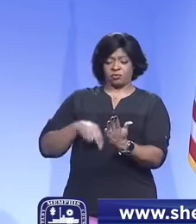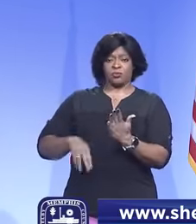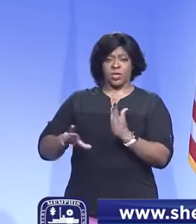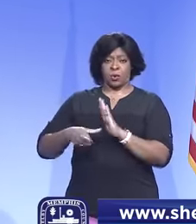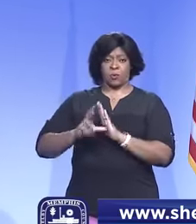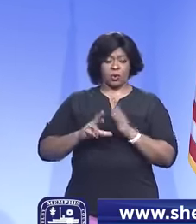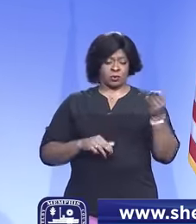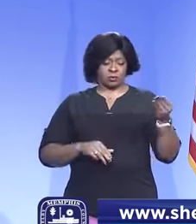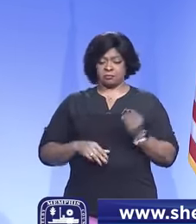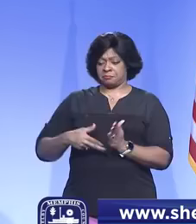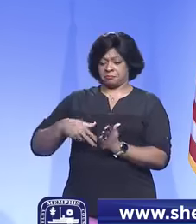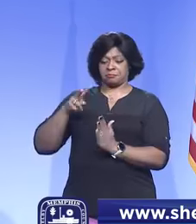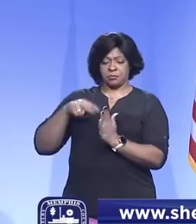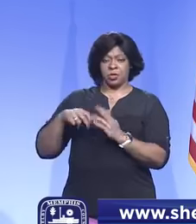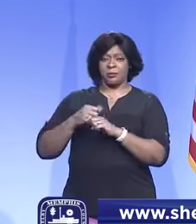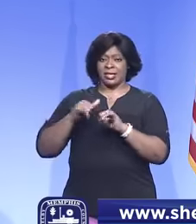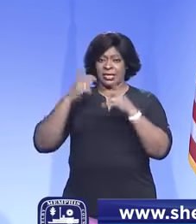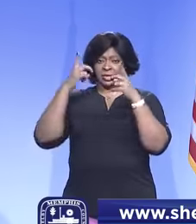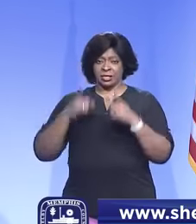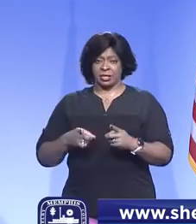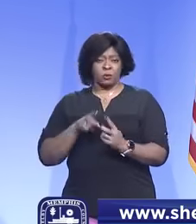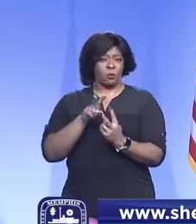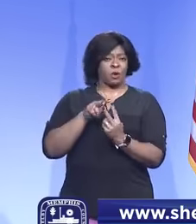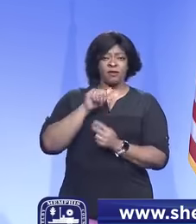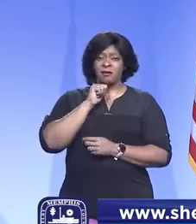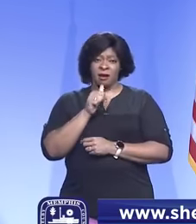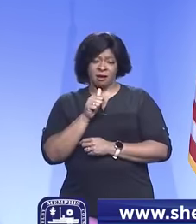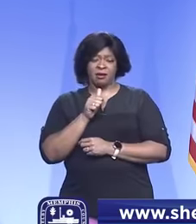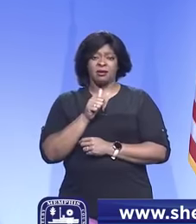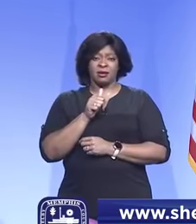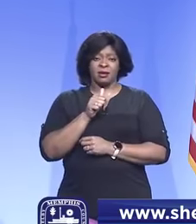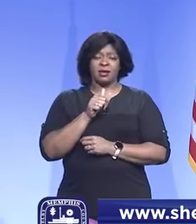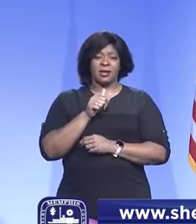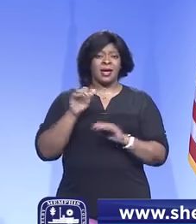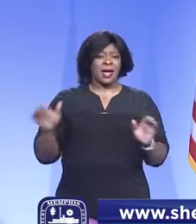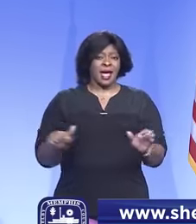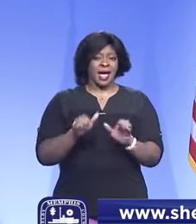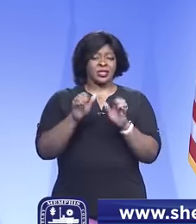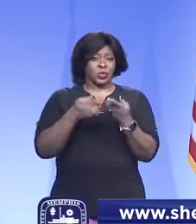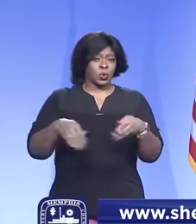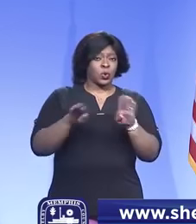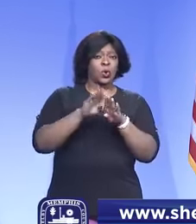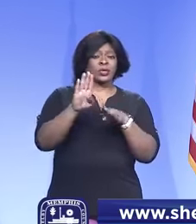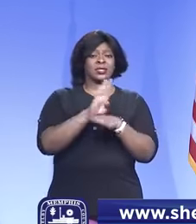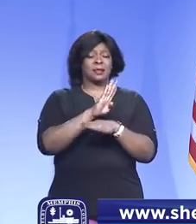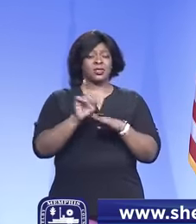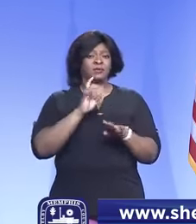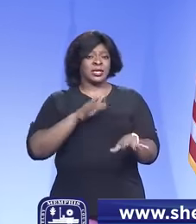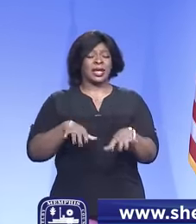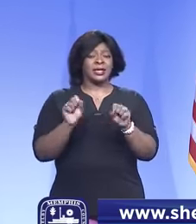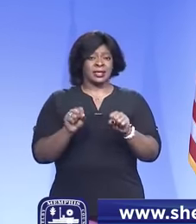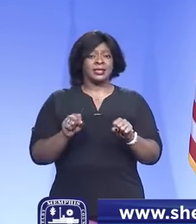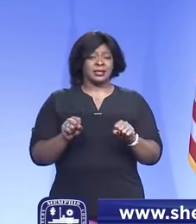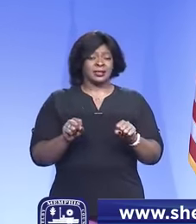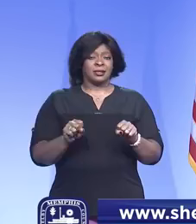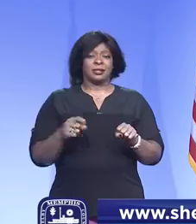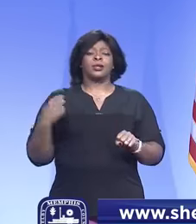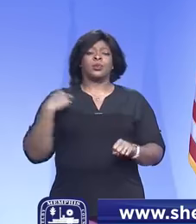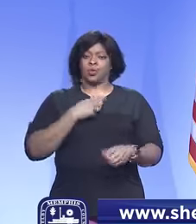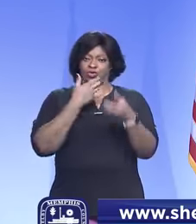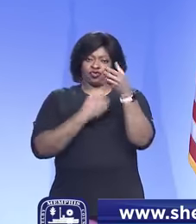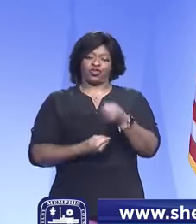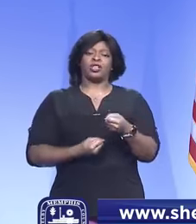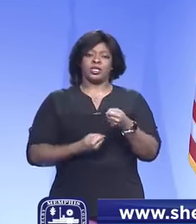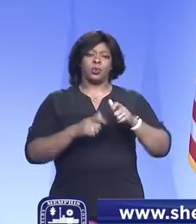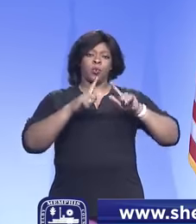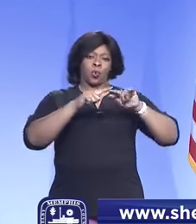reports to make a decision of whether or not actions of closure should be taken, we trust